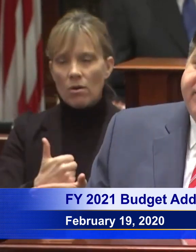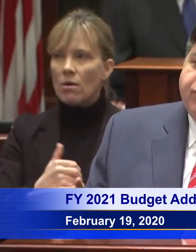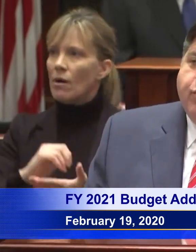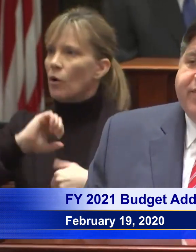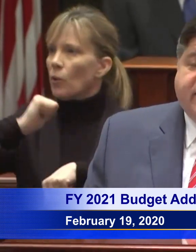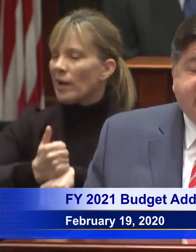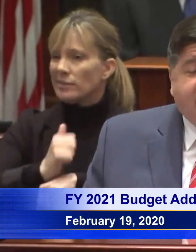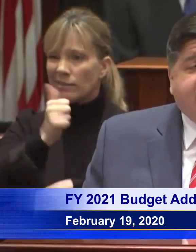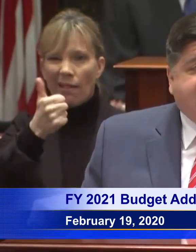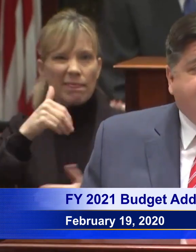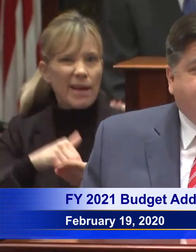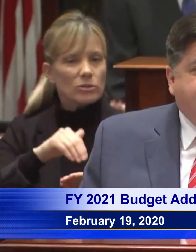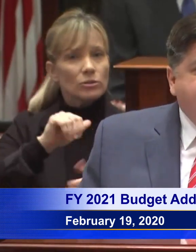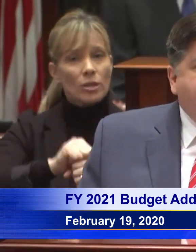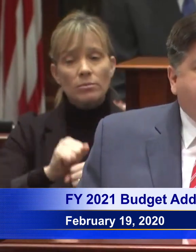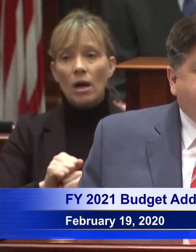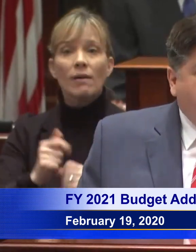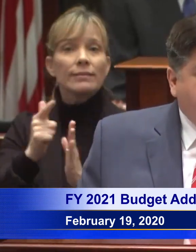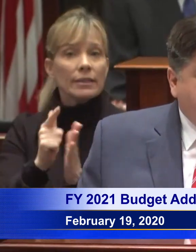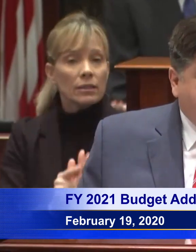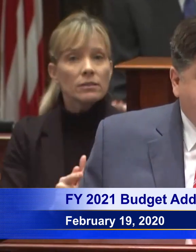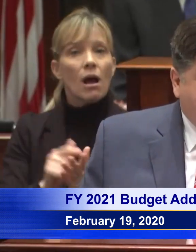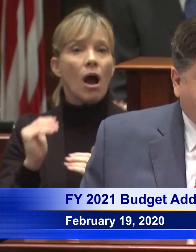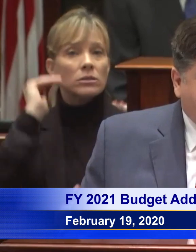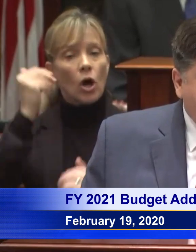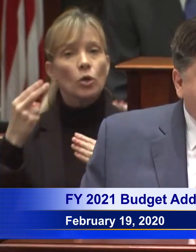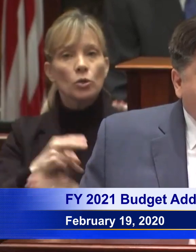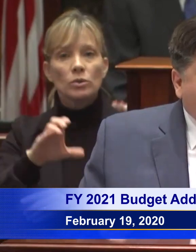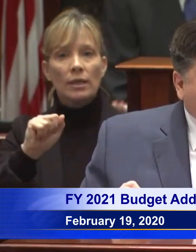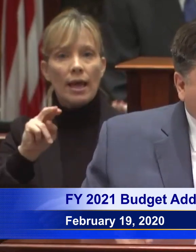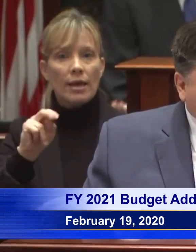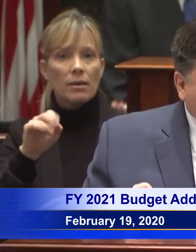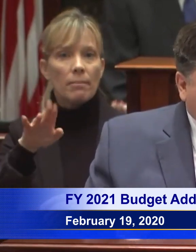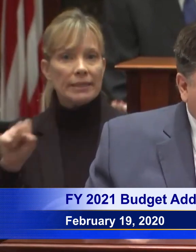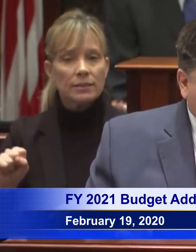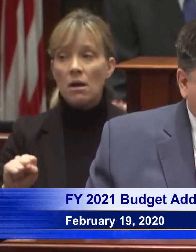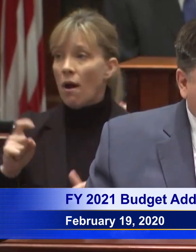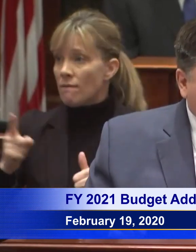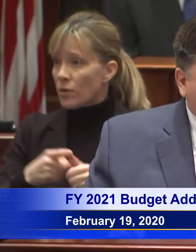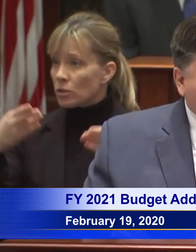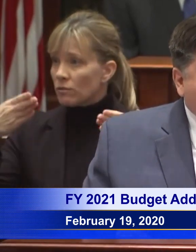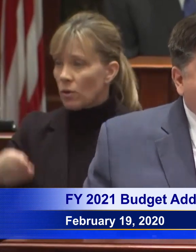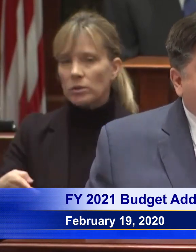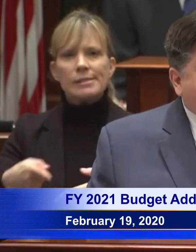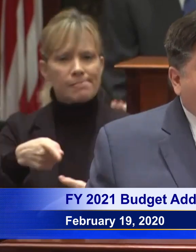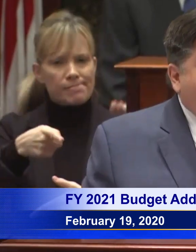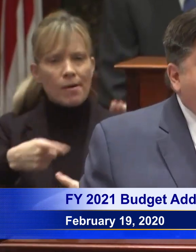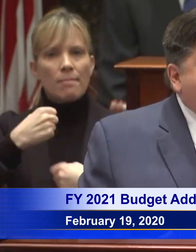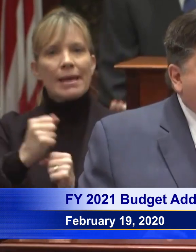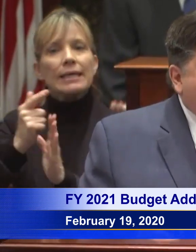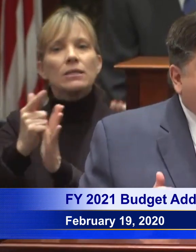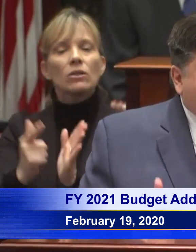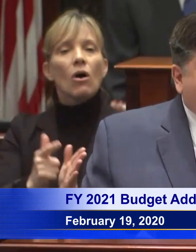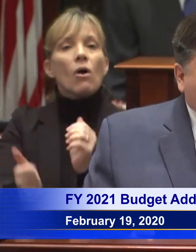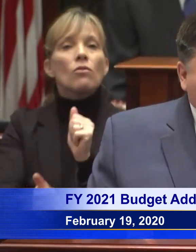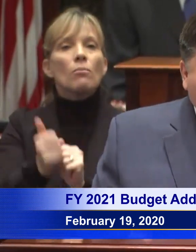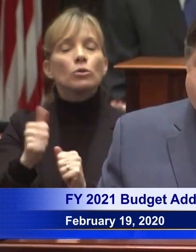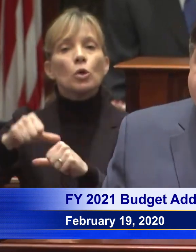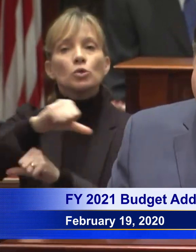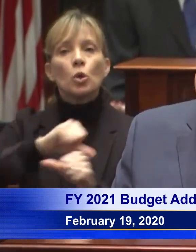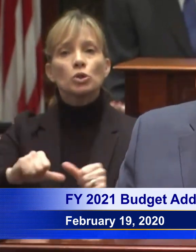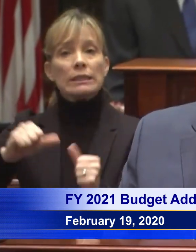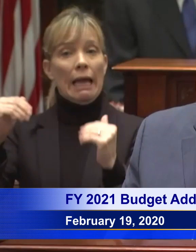of jobs with the legalization of adult use cannabis. Our first focus was on making this law the most